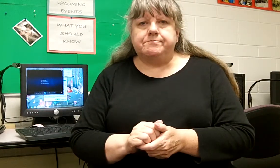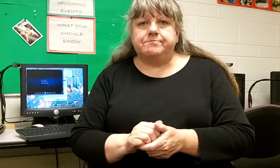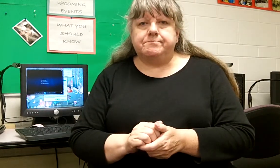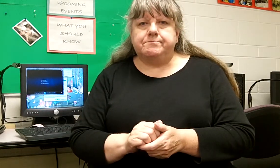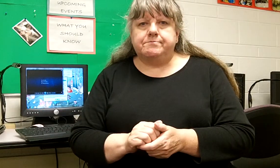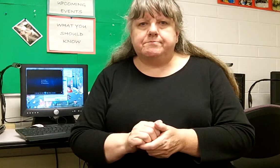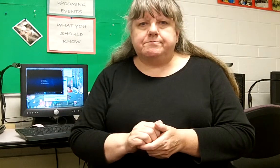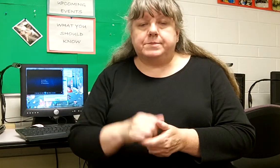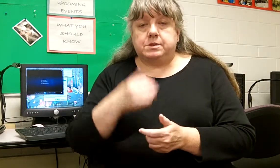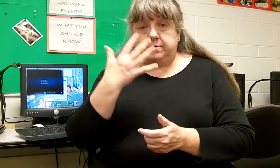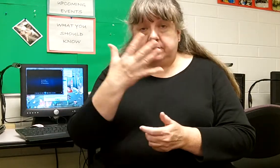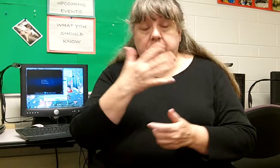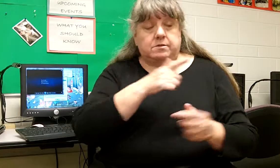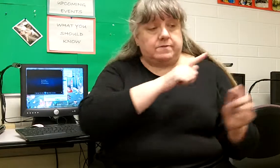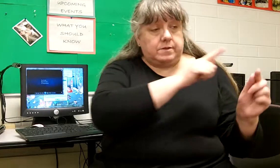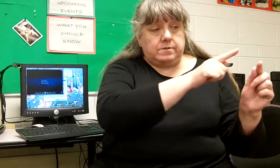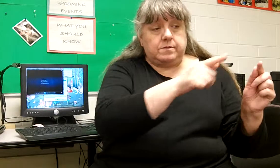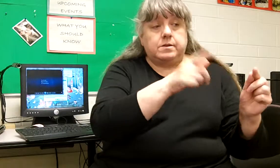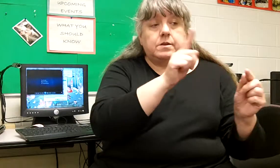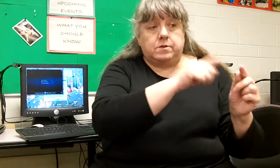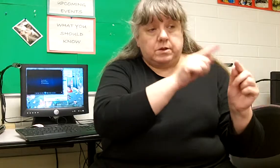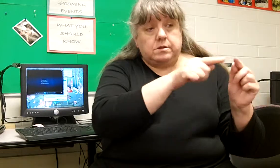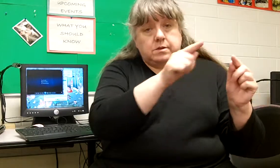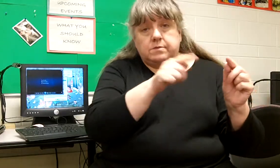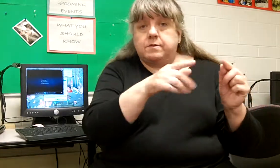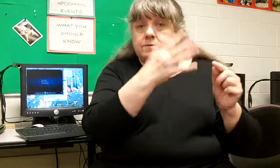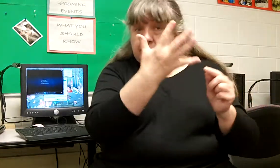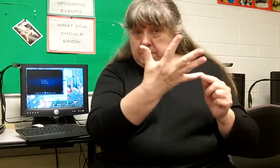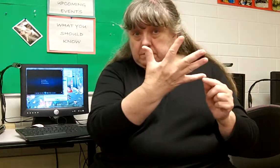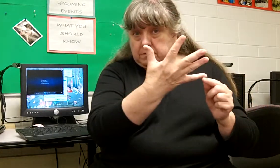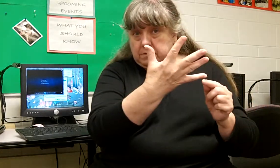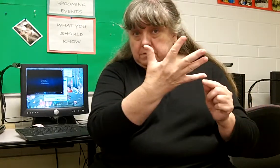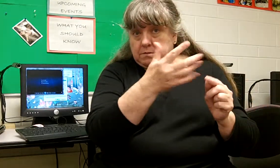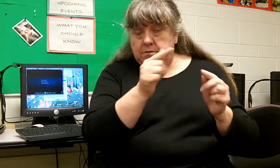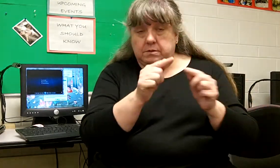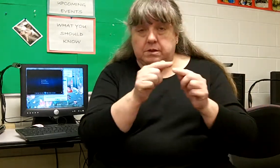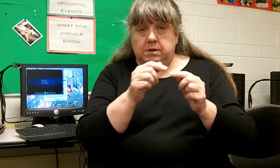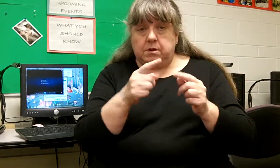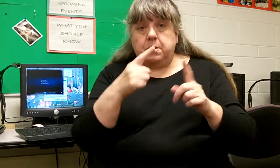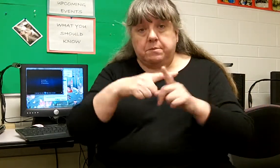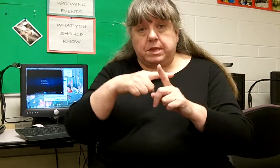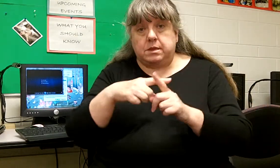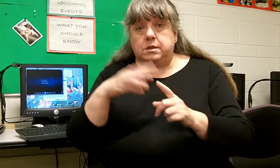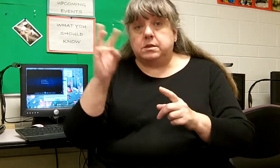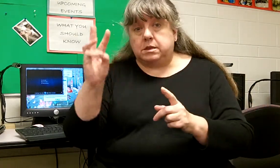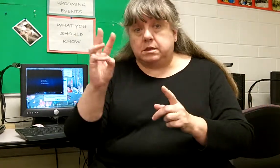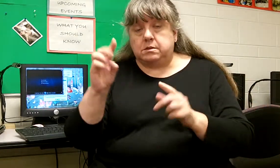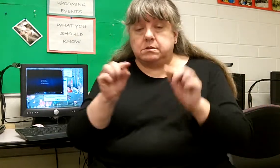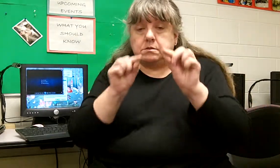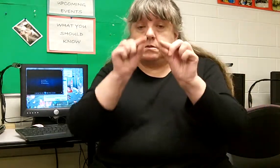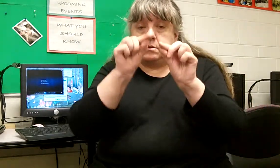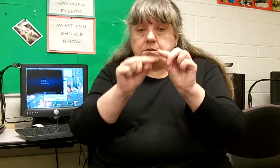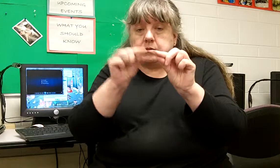6 to it. So we go 1, 2, 3, 4,